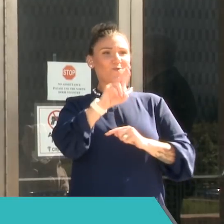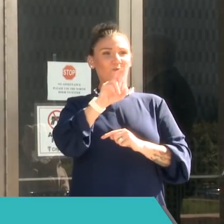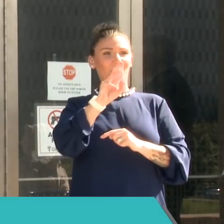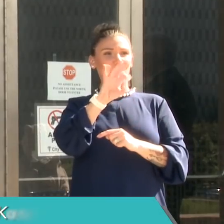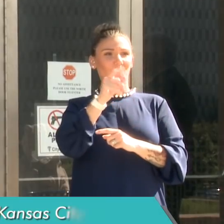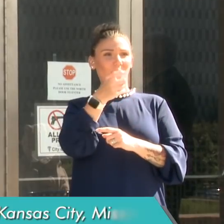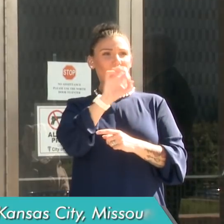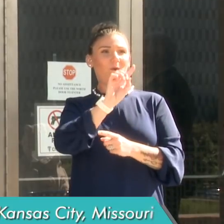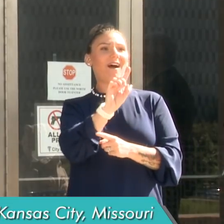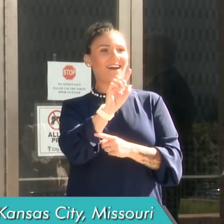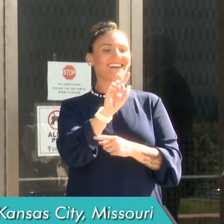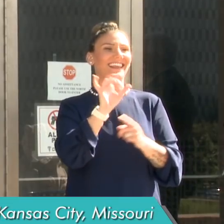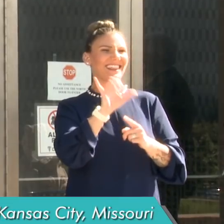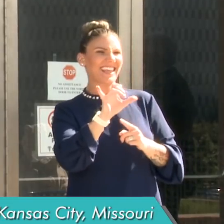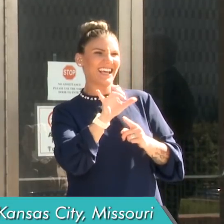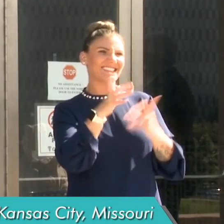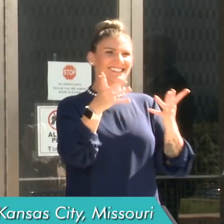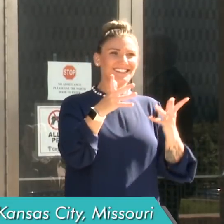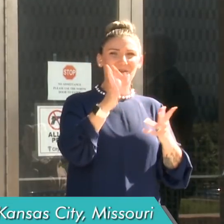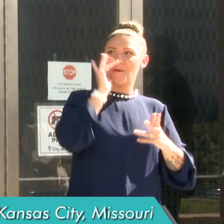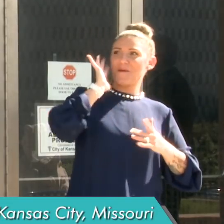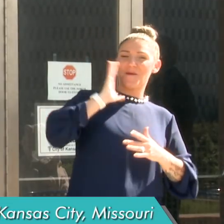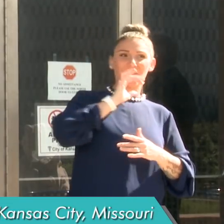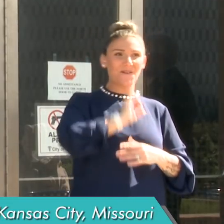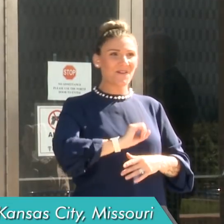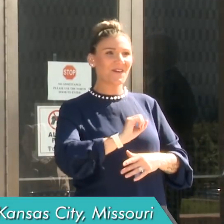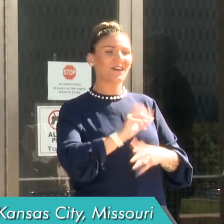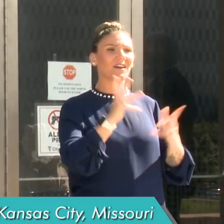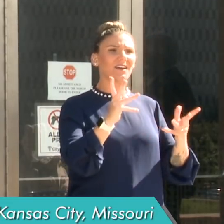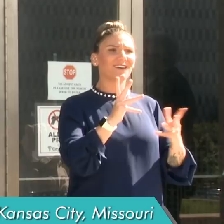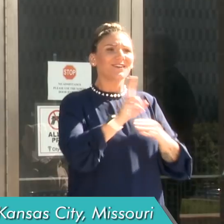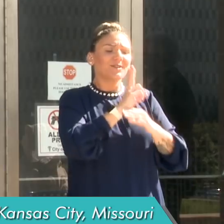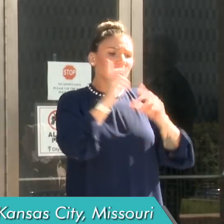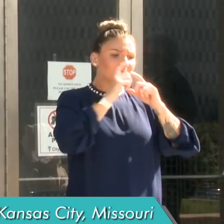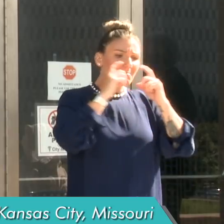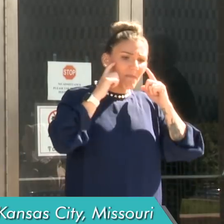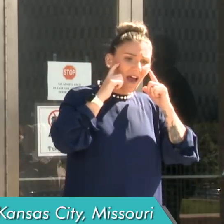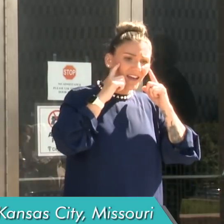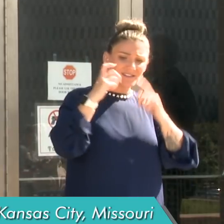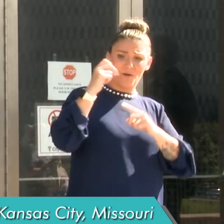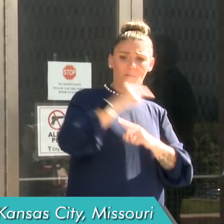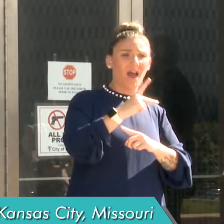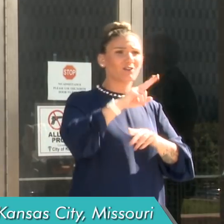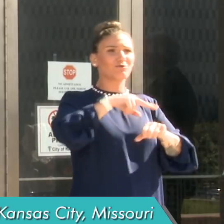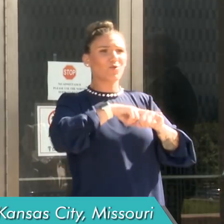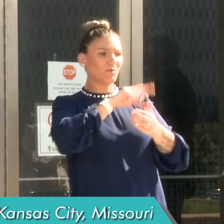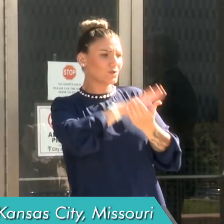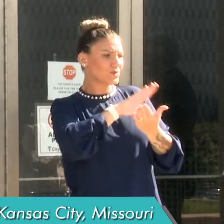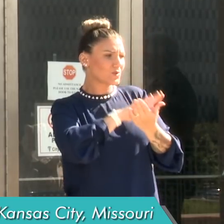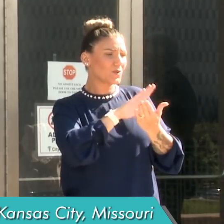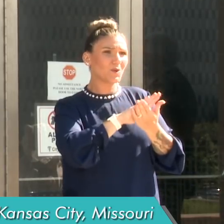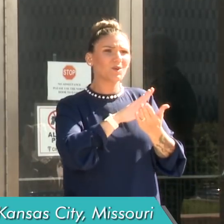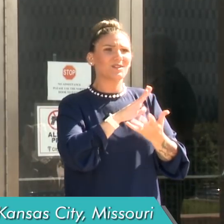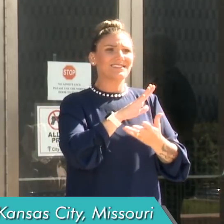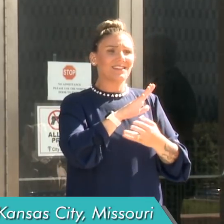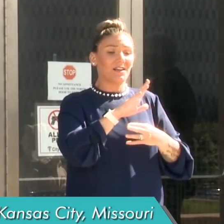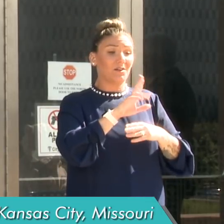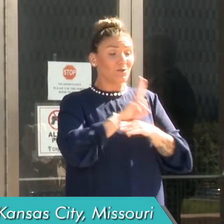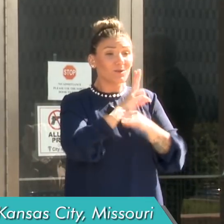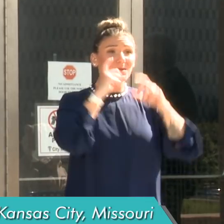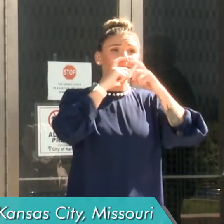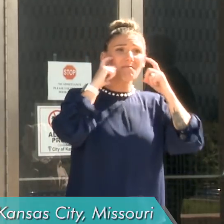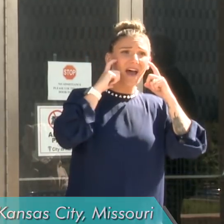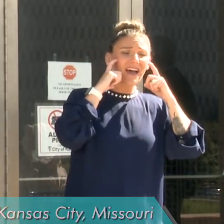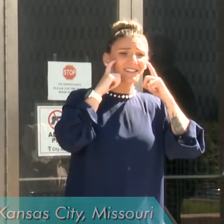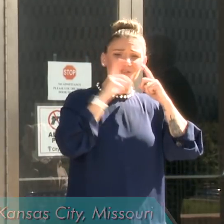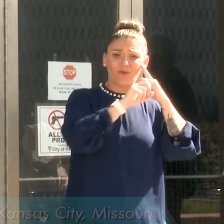one could just very simply be, right, just wear a mask and we get back to having normal schools. Wear a mask and we get back to knowing life